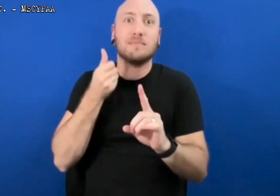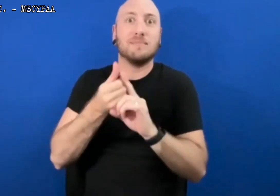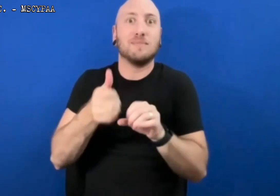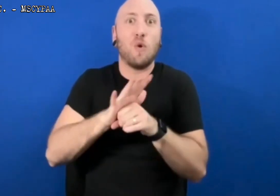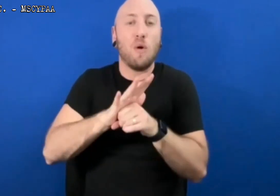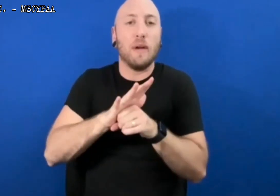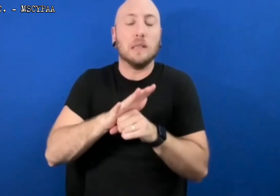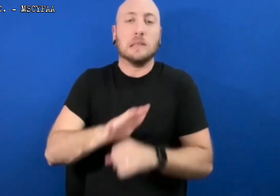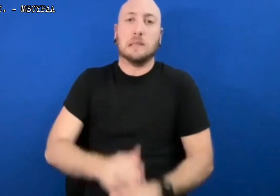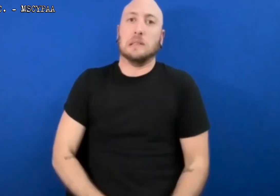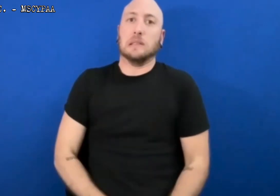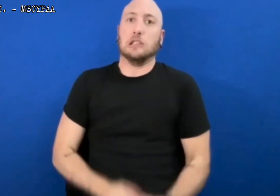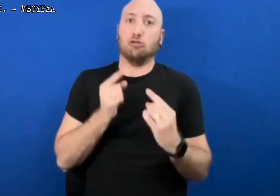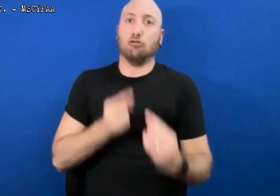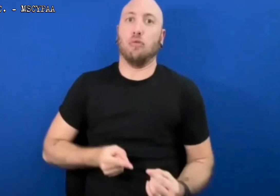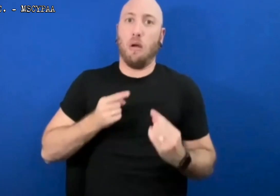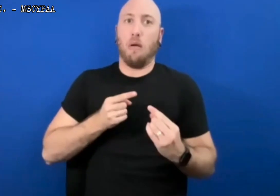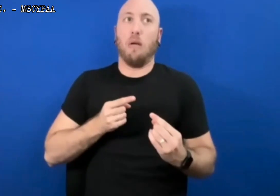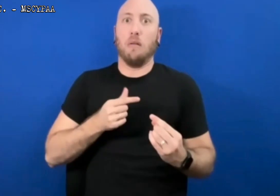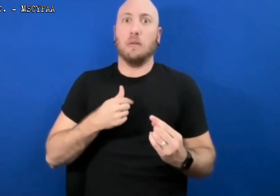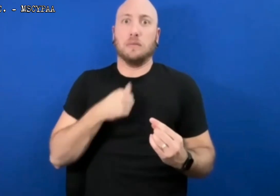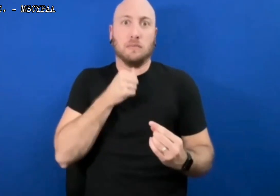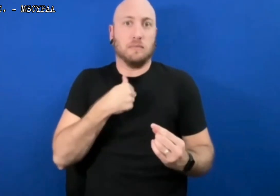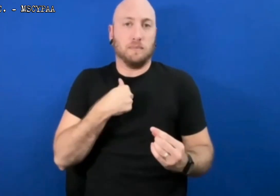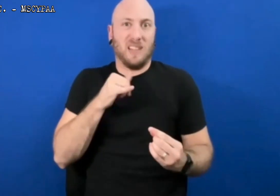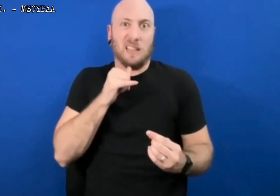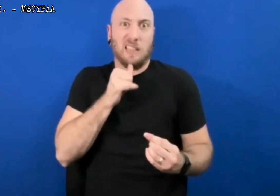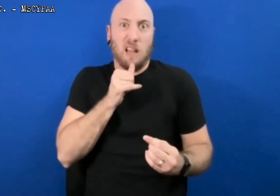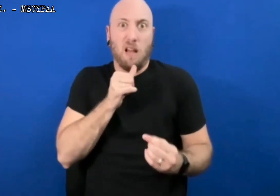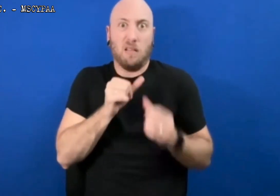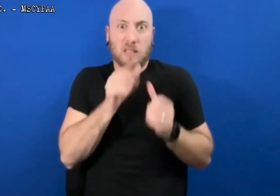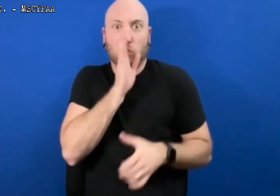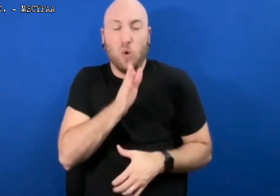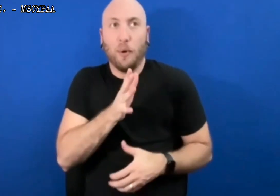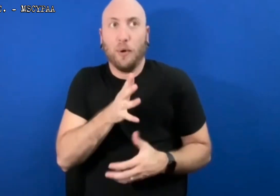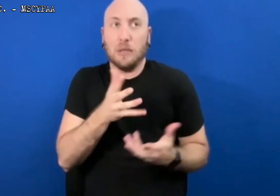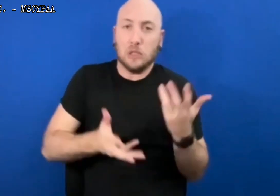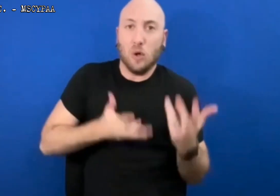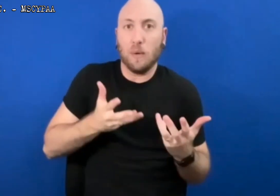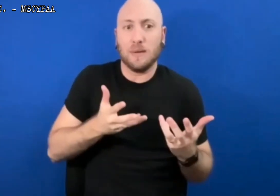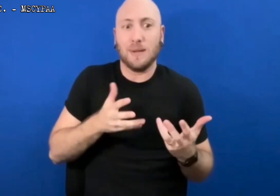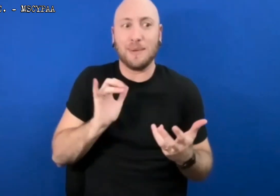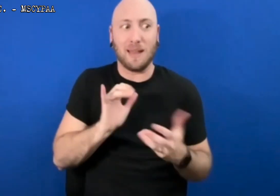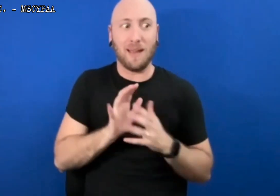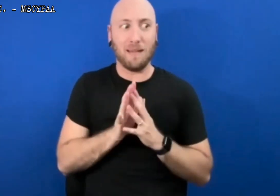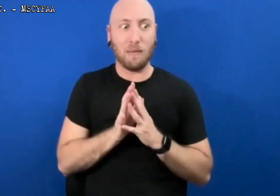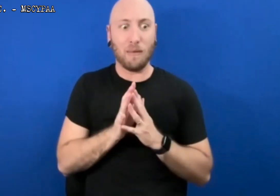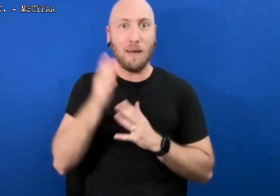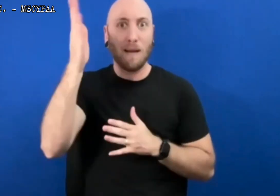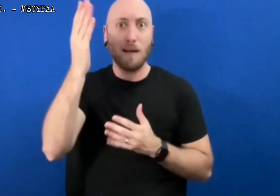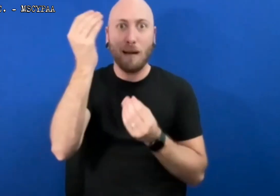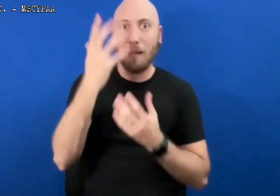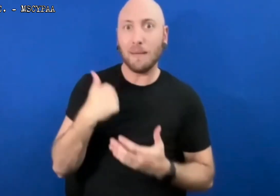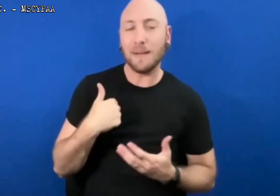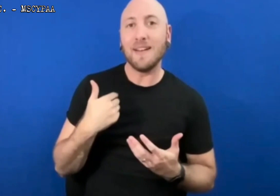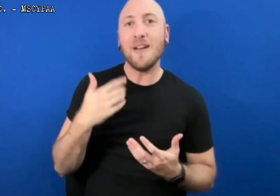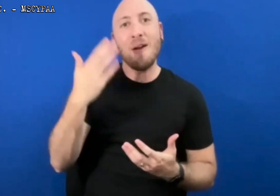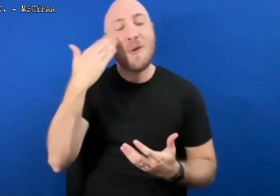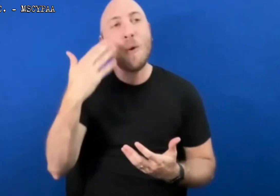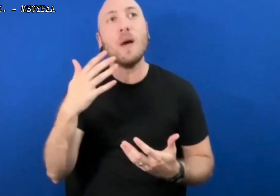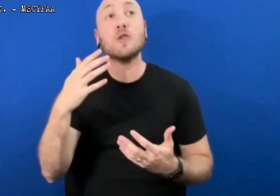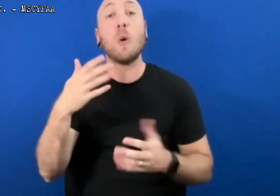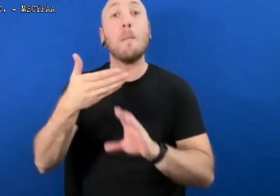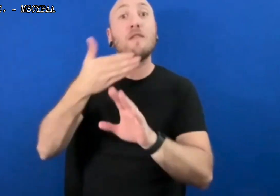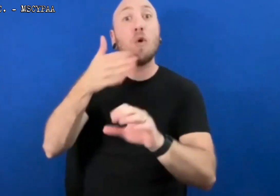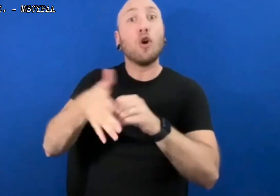and yeah, so it was just like kind of like a little weird, like God shot, like kind of like like I knew that meetings existed online, and I